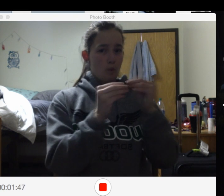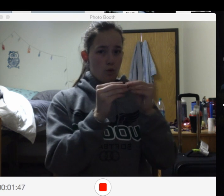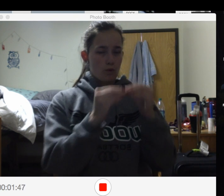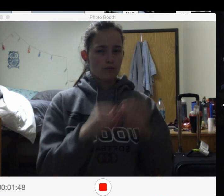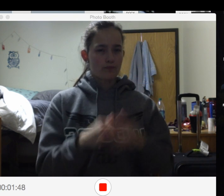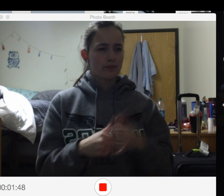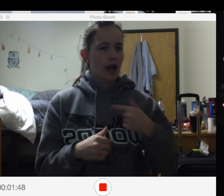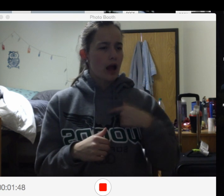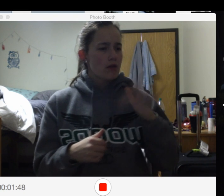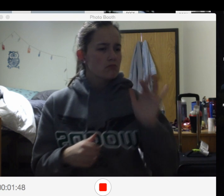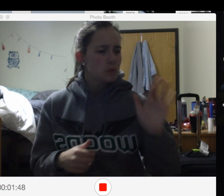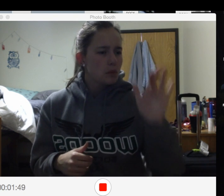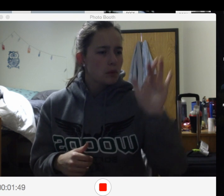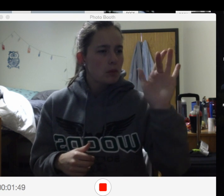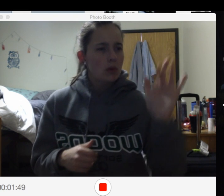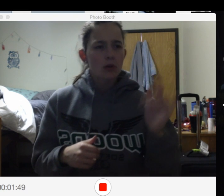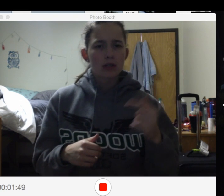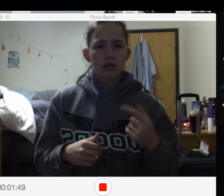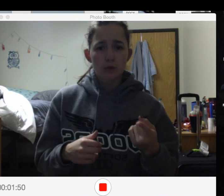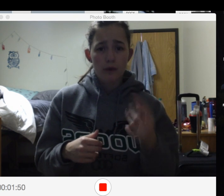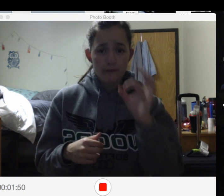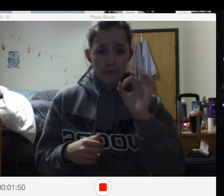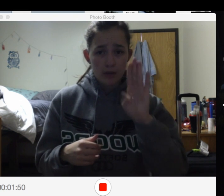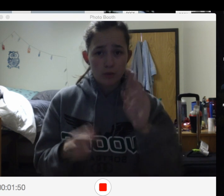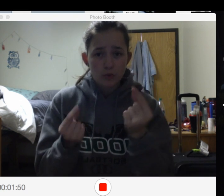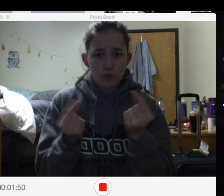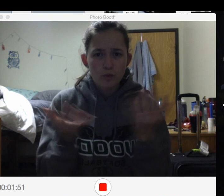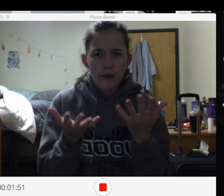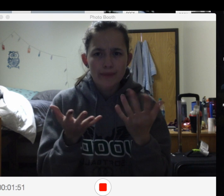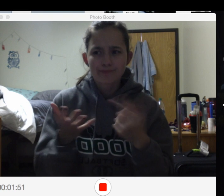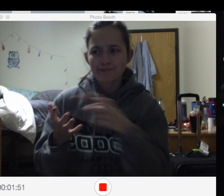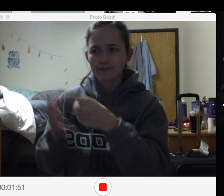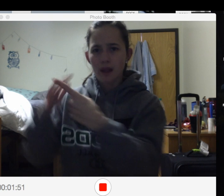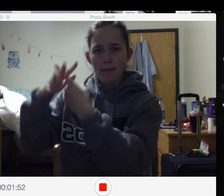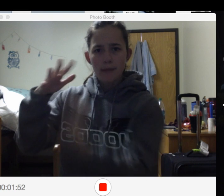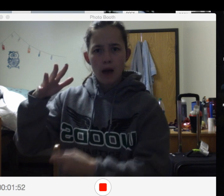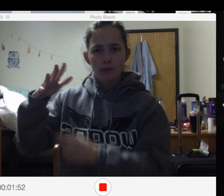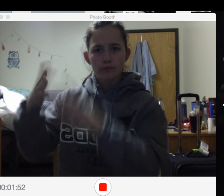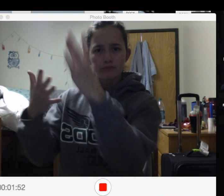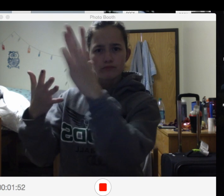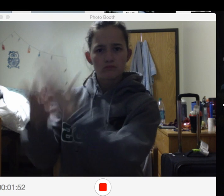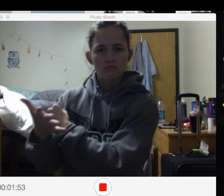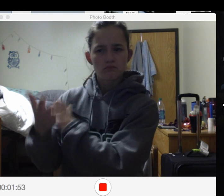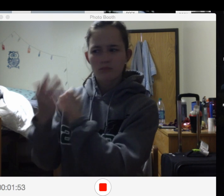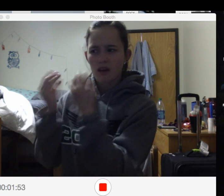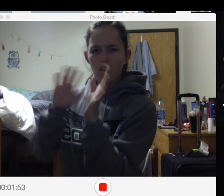it, it had edited them out. They disappeared.